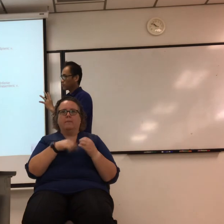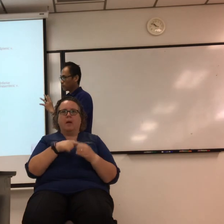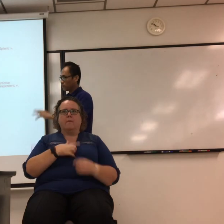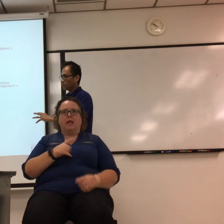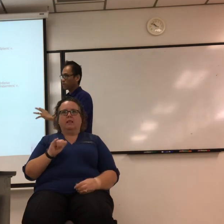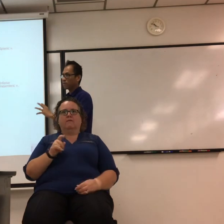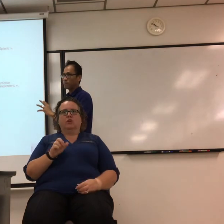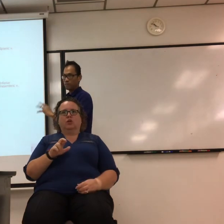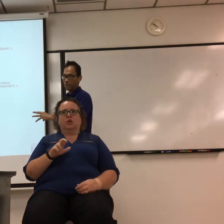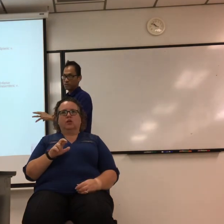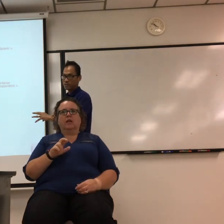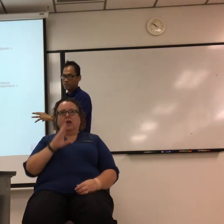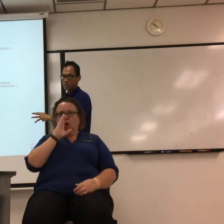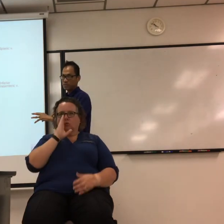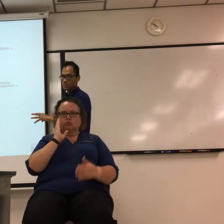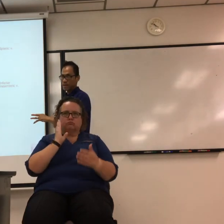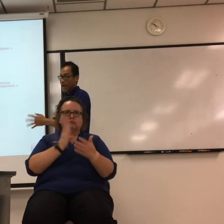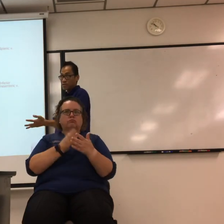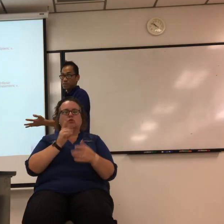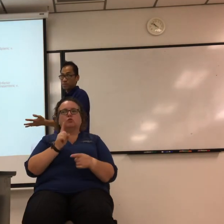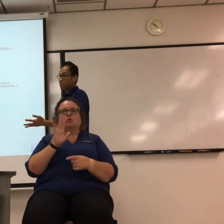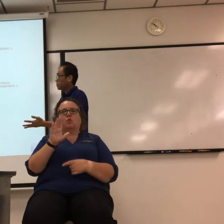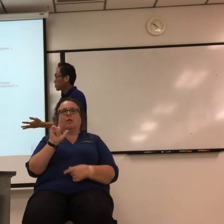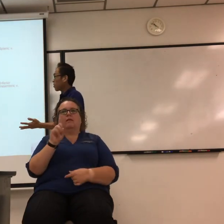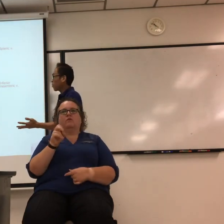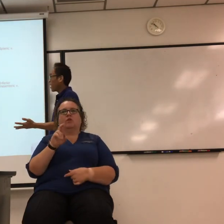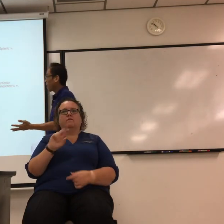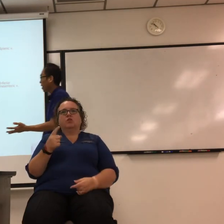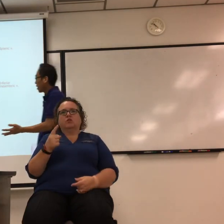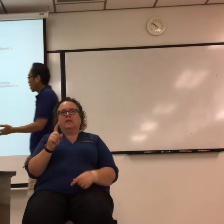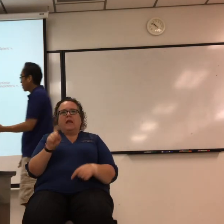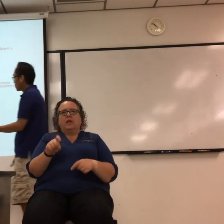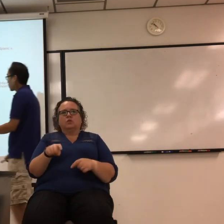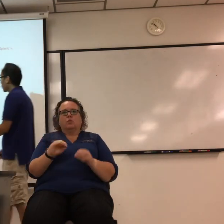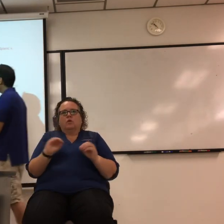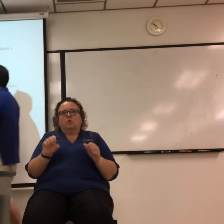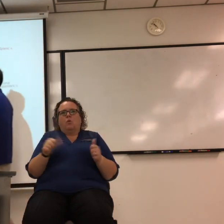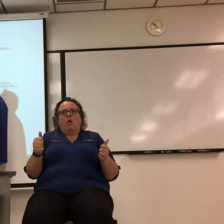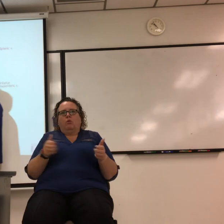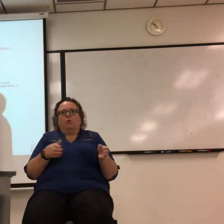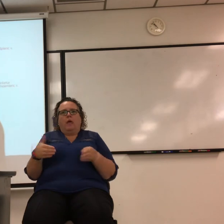goes to your liver first. It has to. There's no other way.